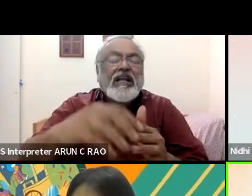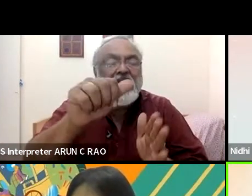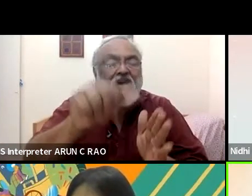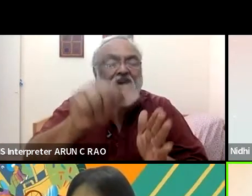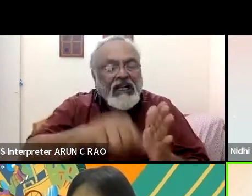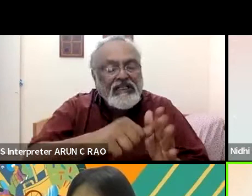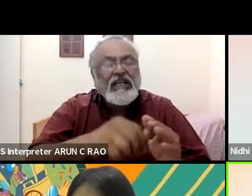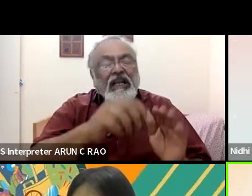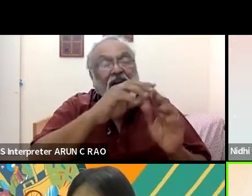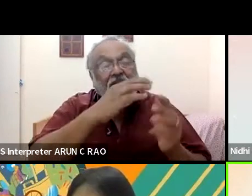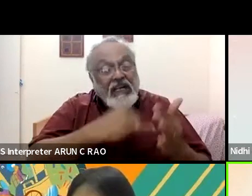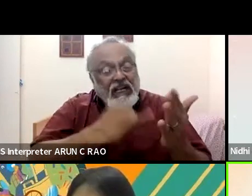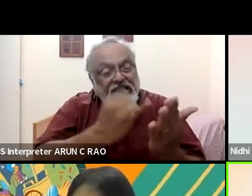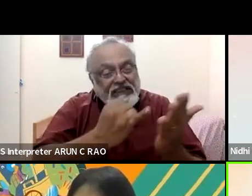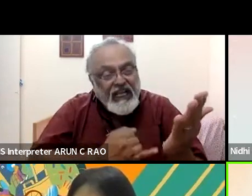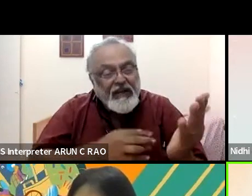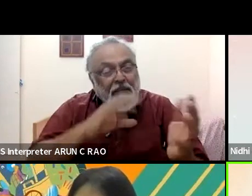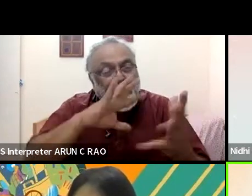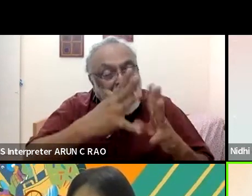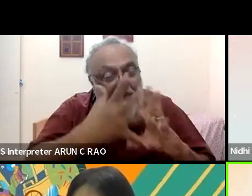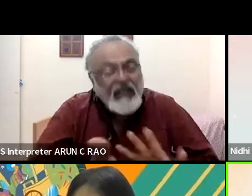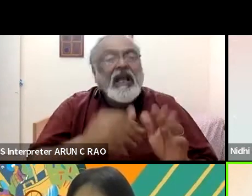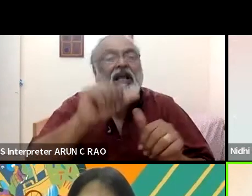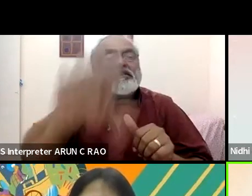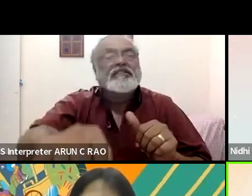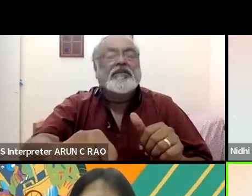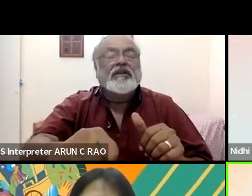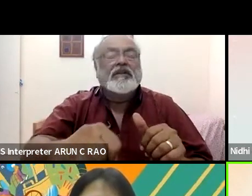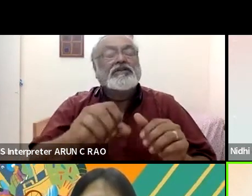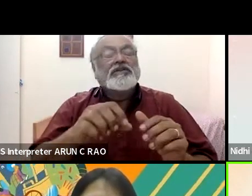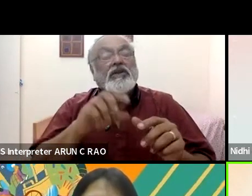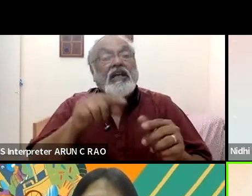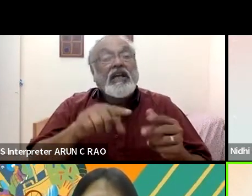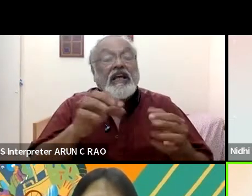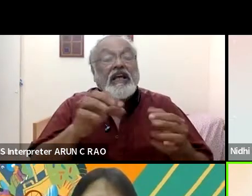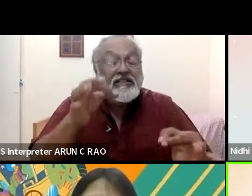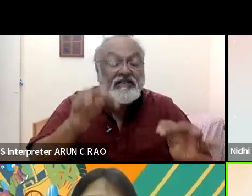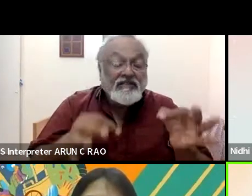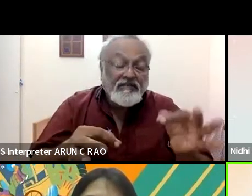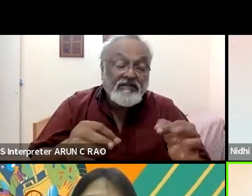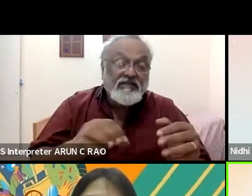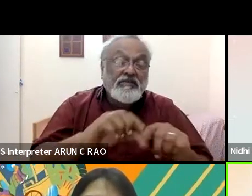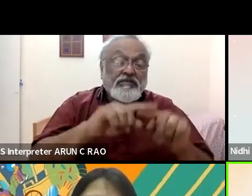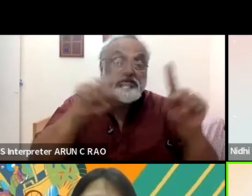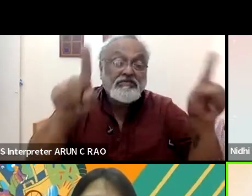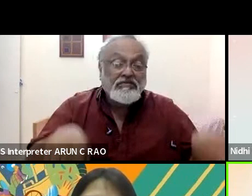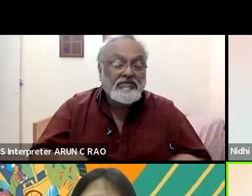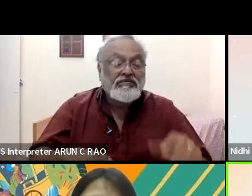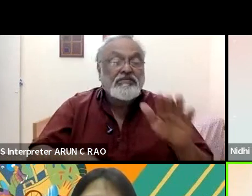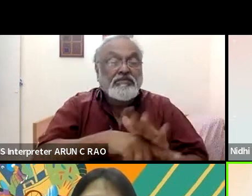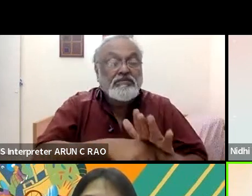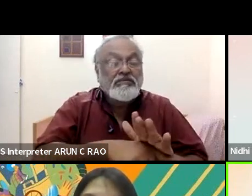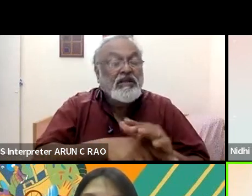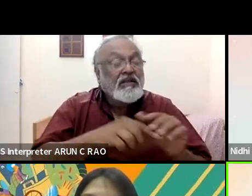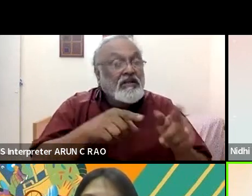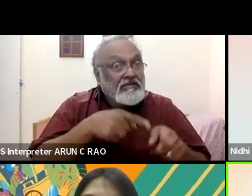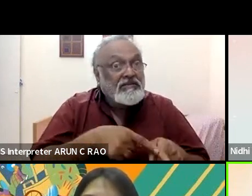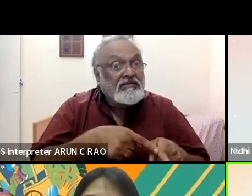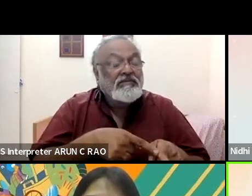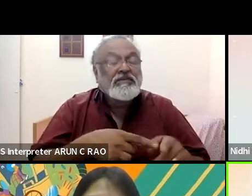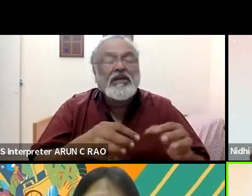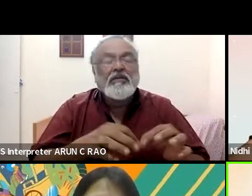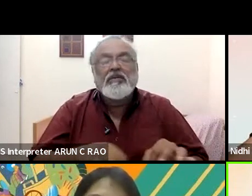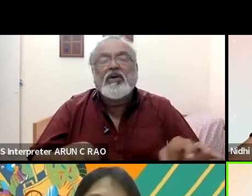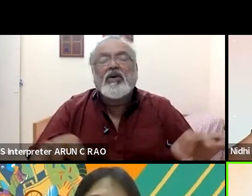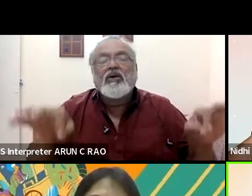in the design. So I think it's an important point for all, not only private sector developers, but also the